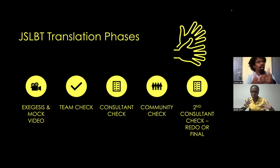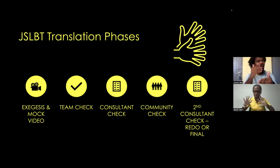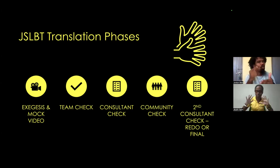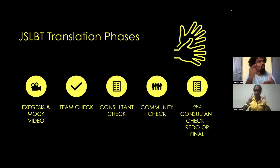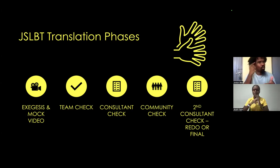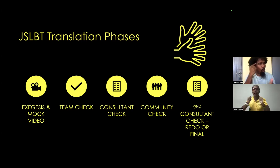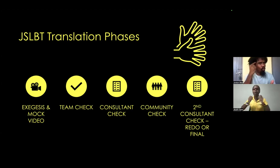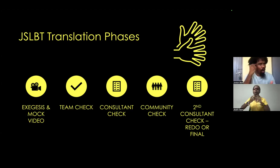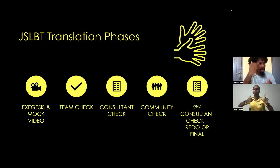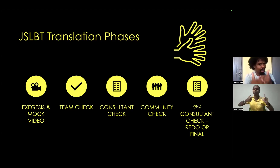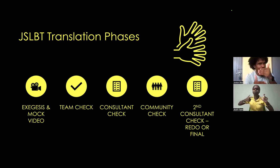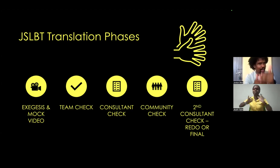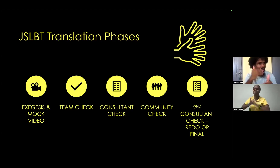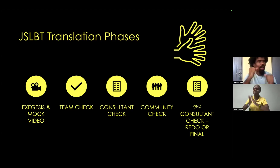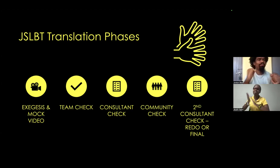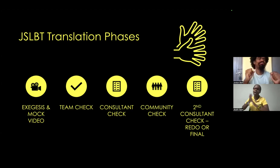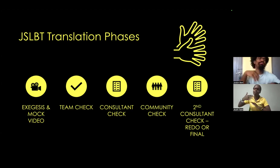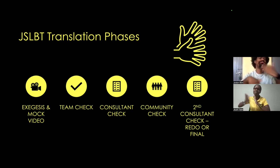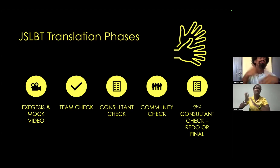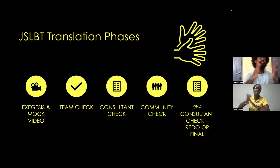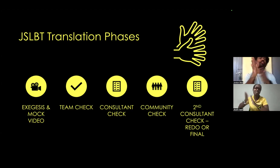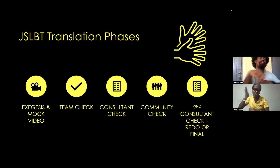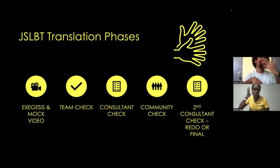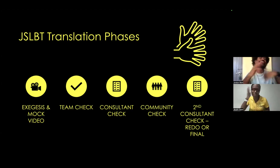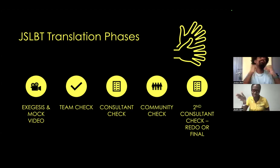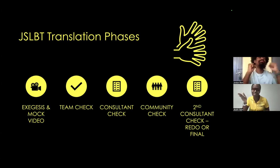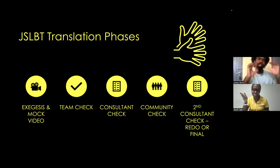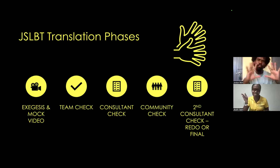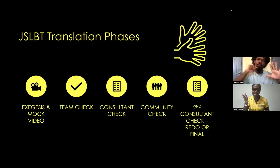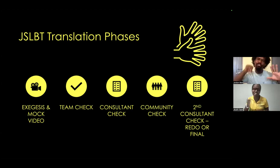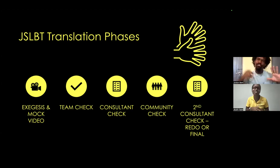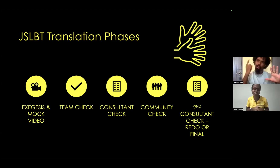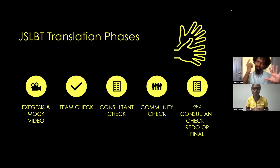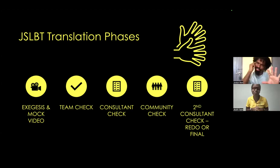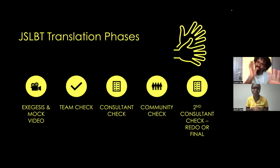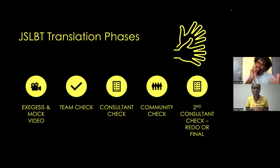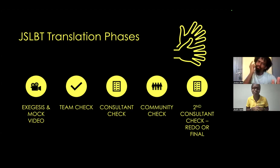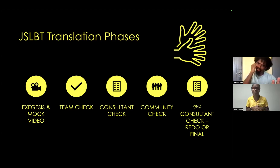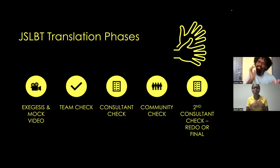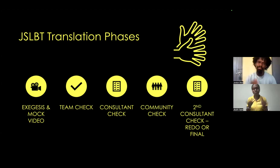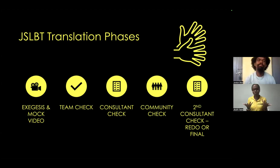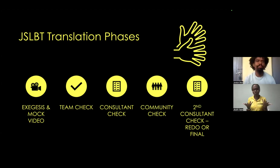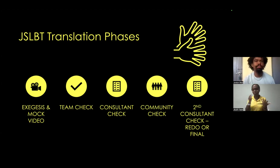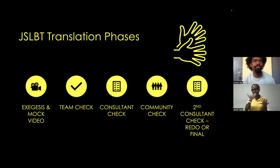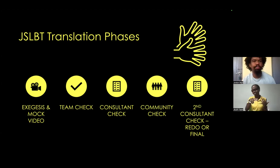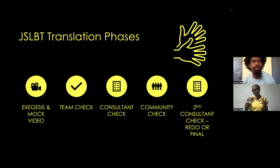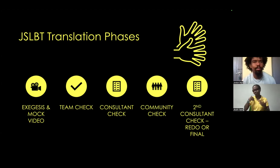going through the motions and the phases. So we're trying to move a little bit faster in the future, but this was our first